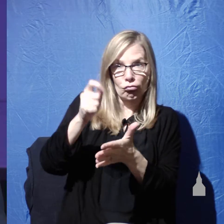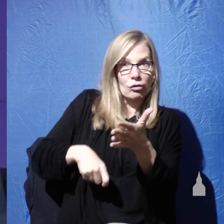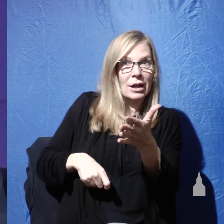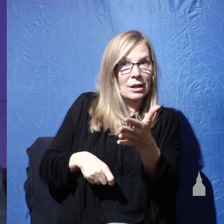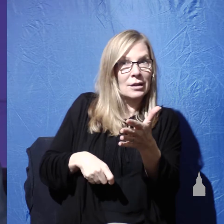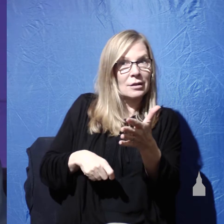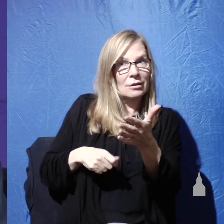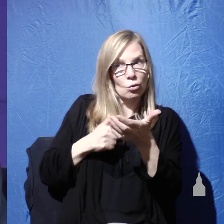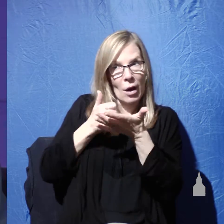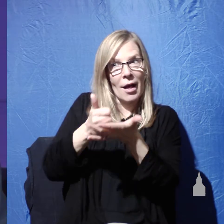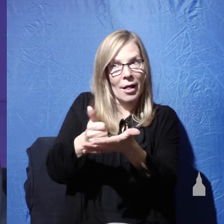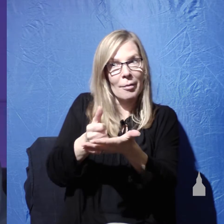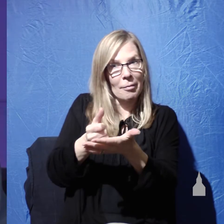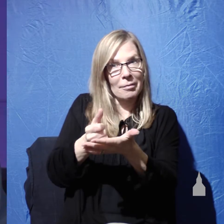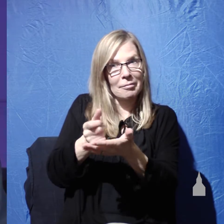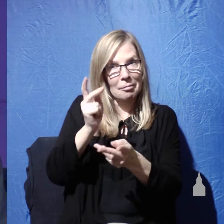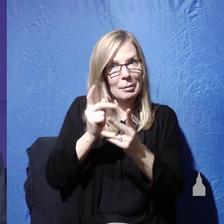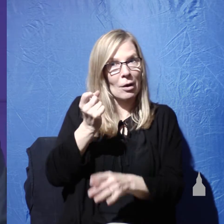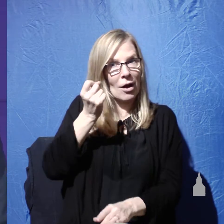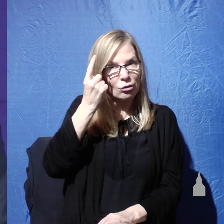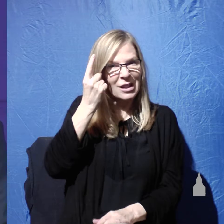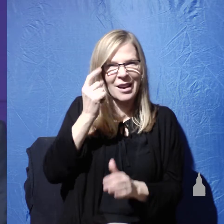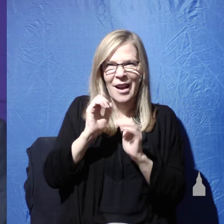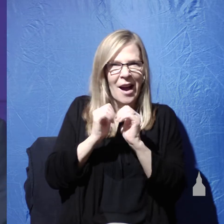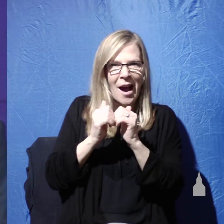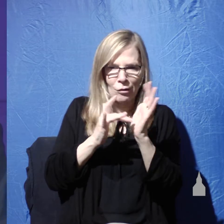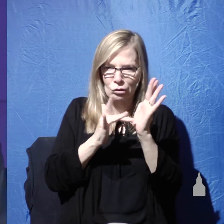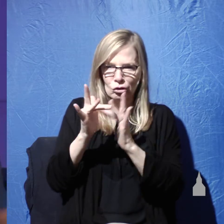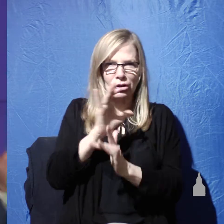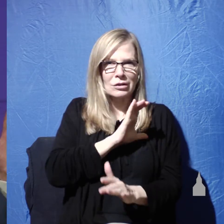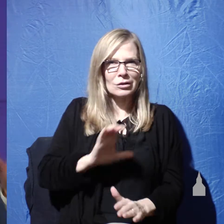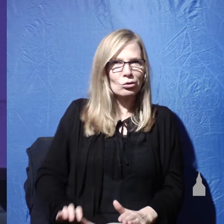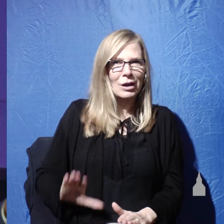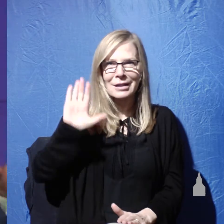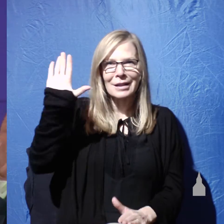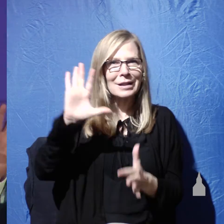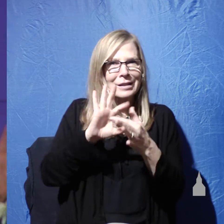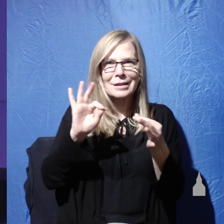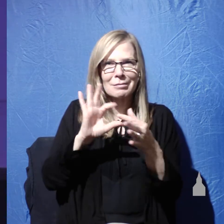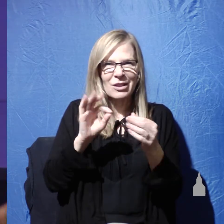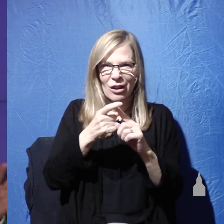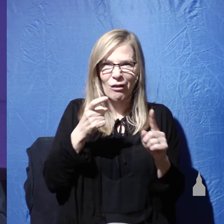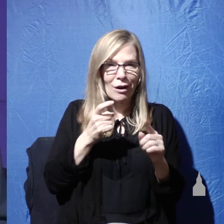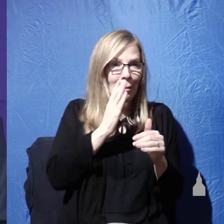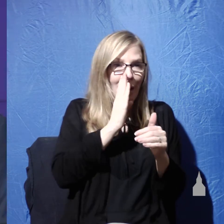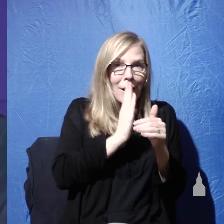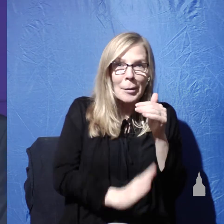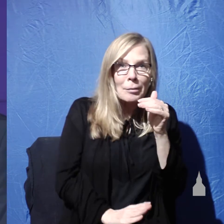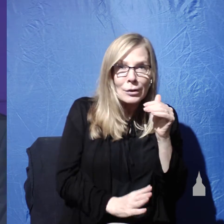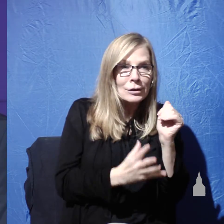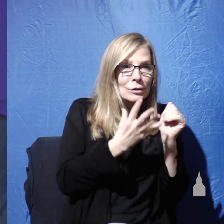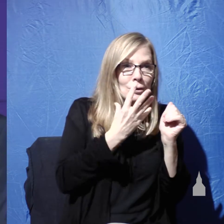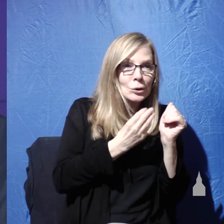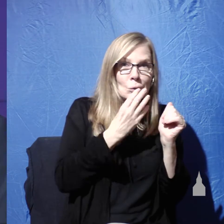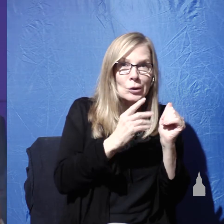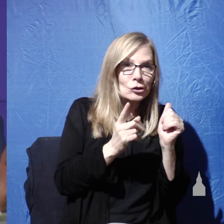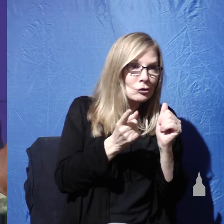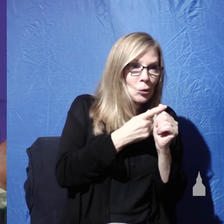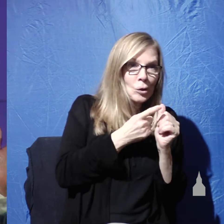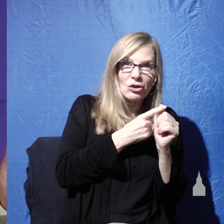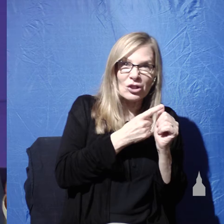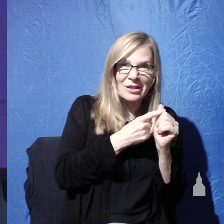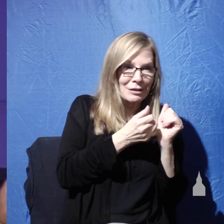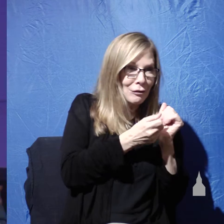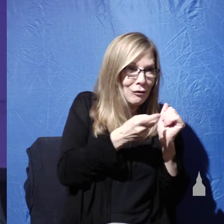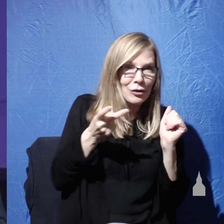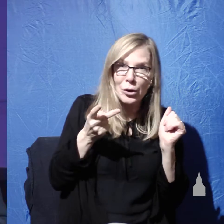answer that question. How did the message of Jesus Christ move from its humble Jewish origins with only